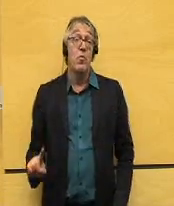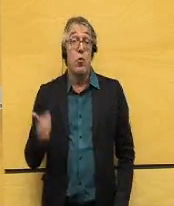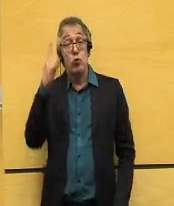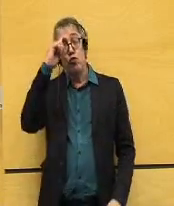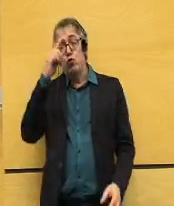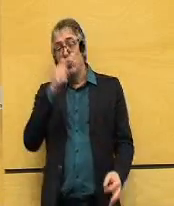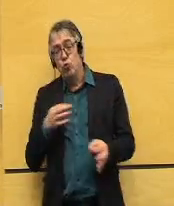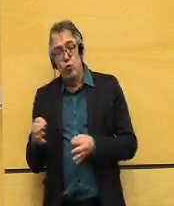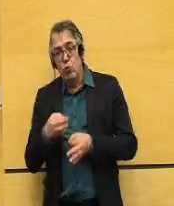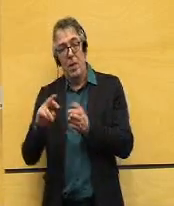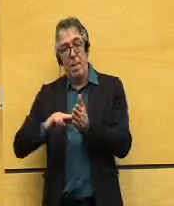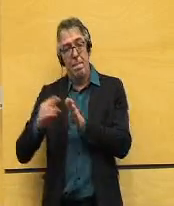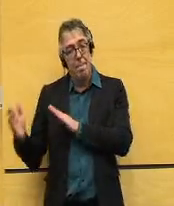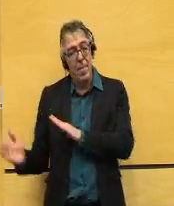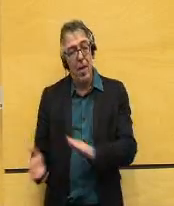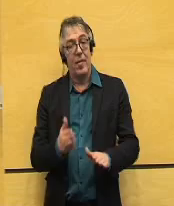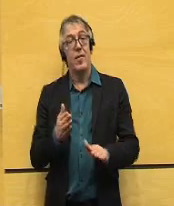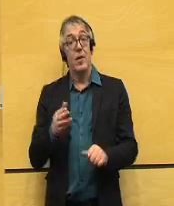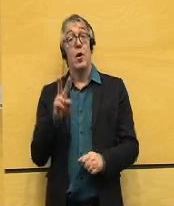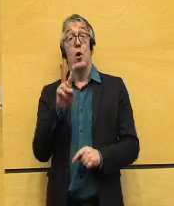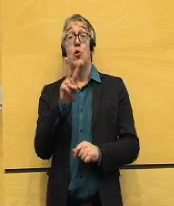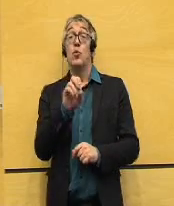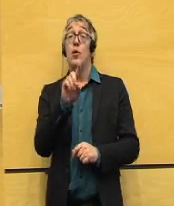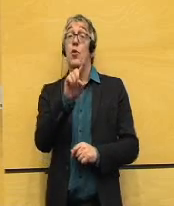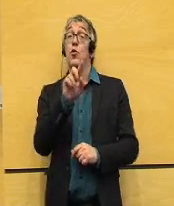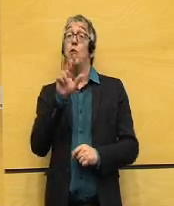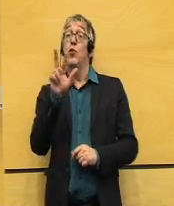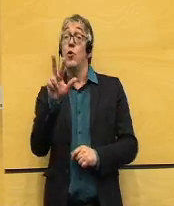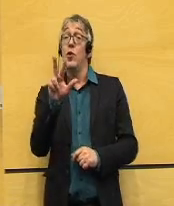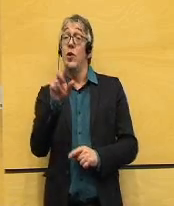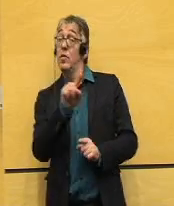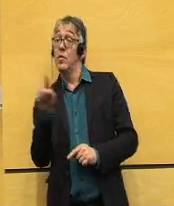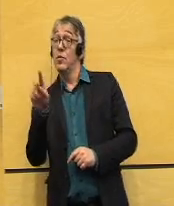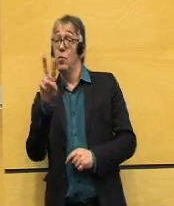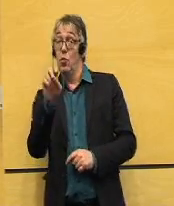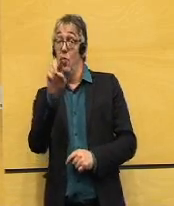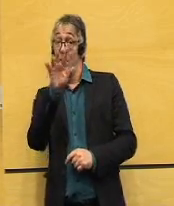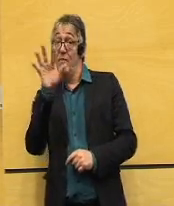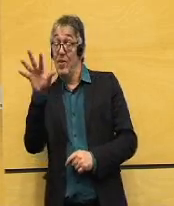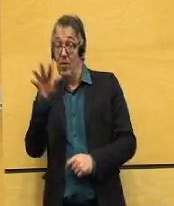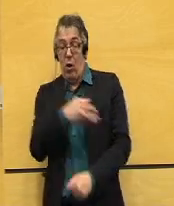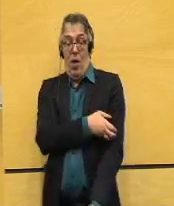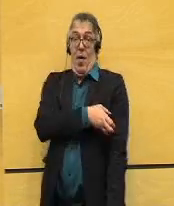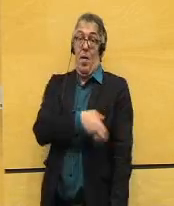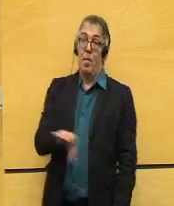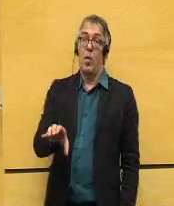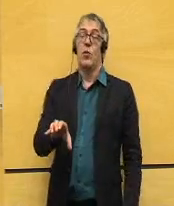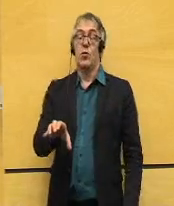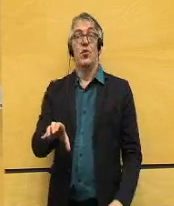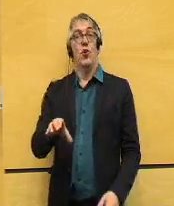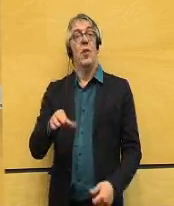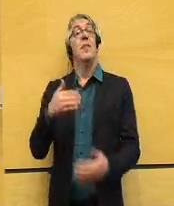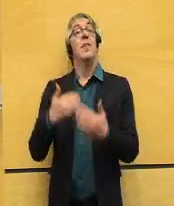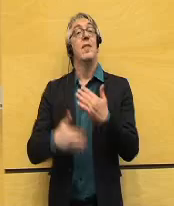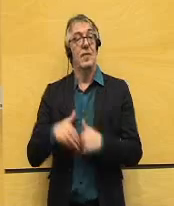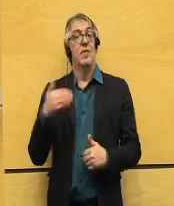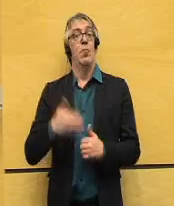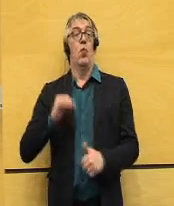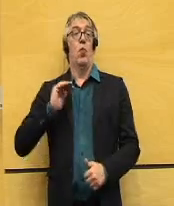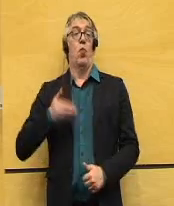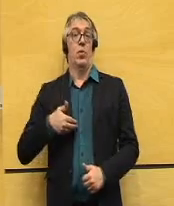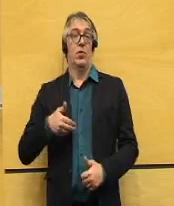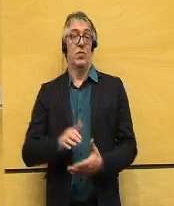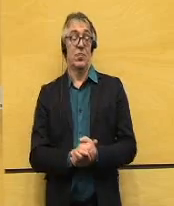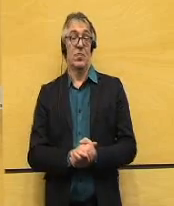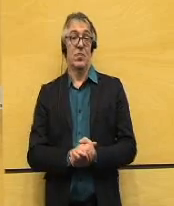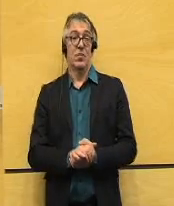with disabilities 2013 to 2016, which aims to protect and to